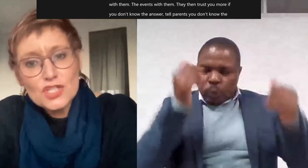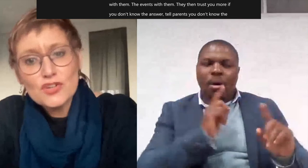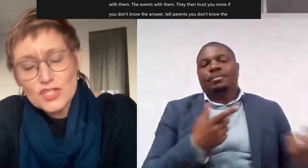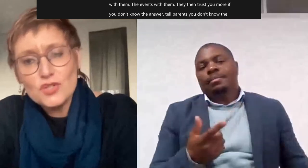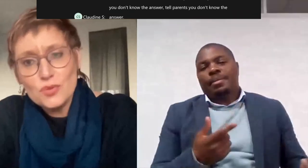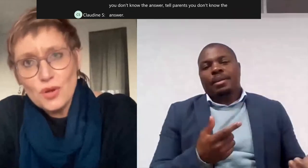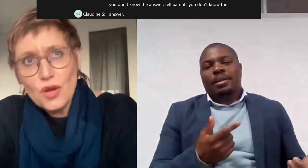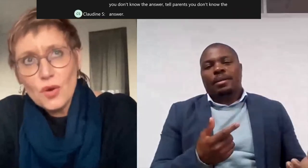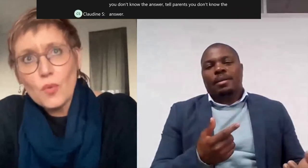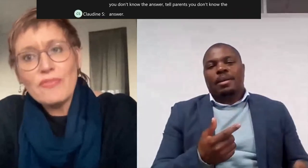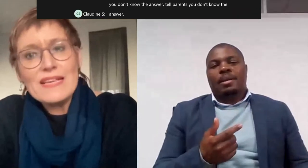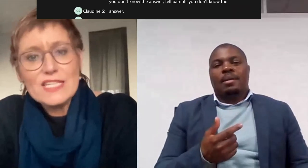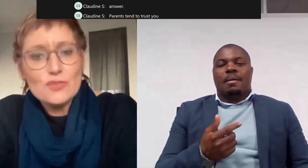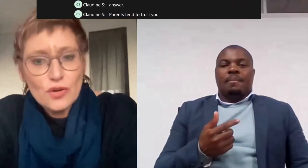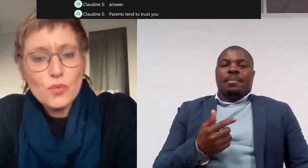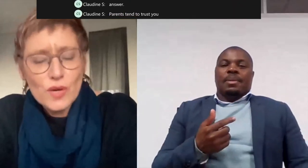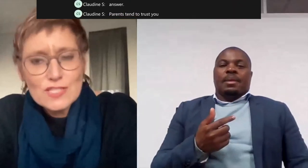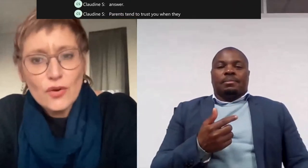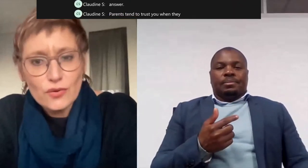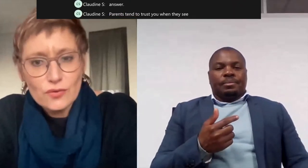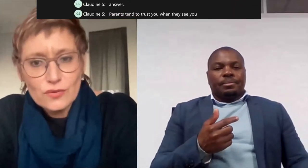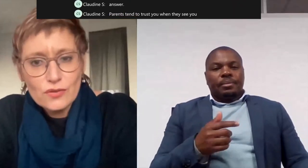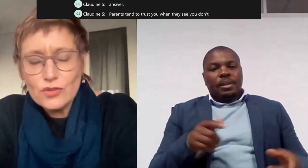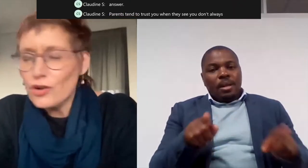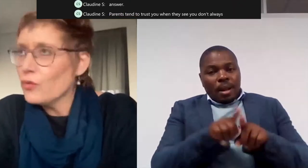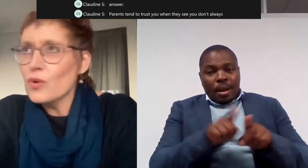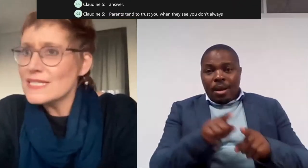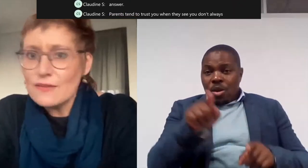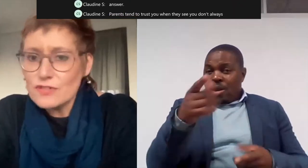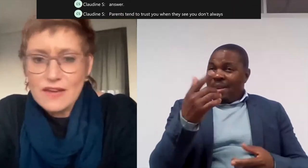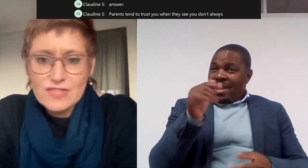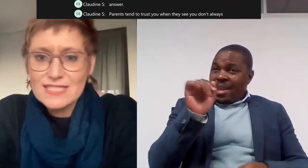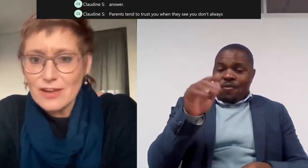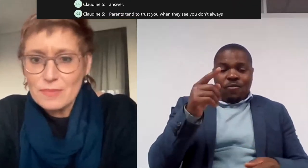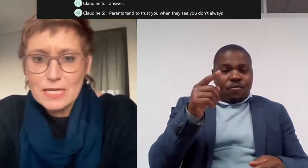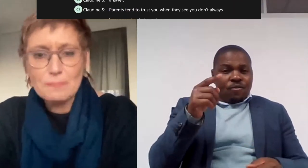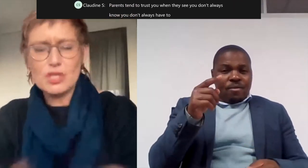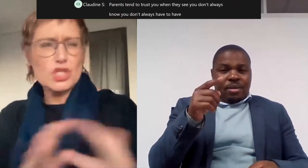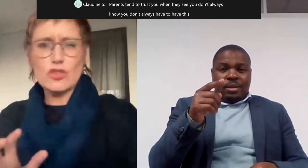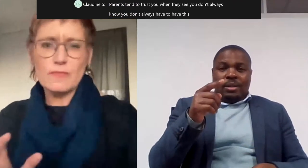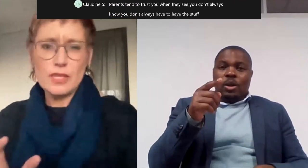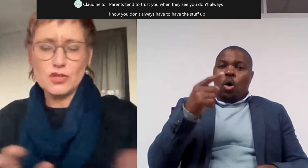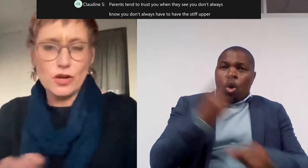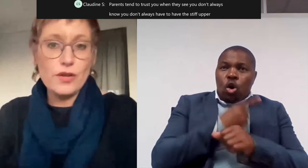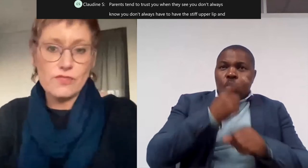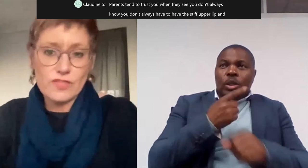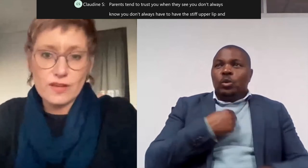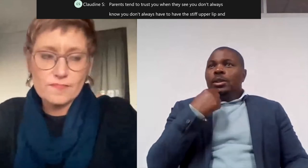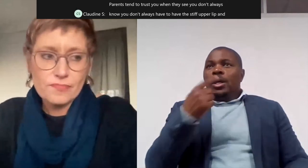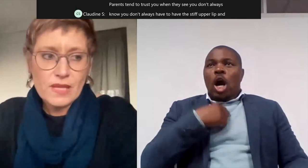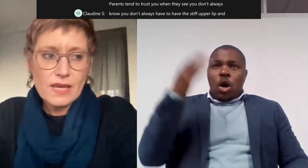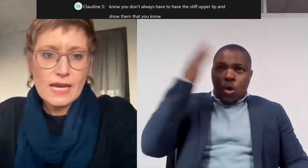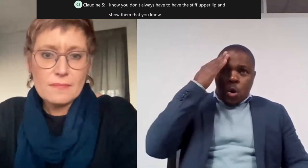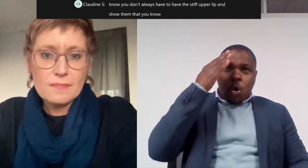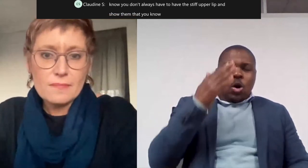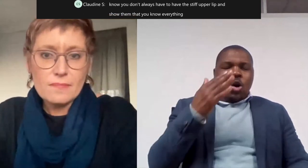Parents tend to trust you when they see you don't always know. You don't always have to have the stiff upper lip and show them that you know